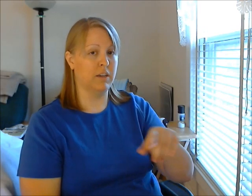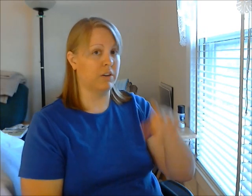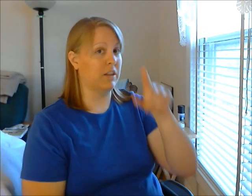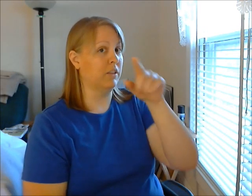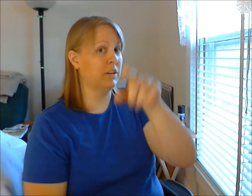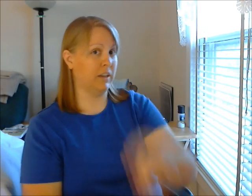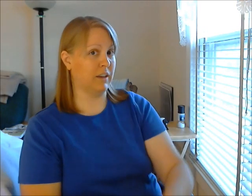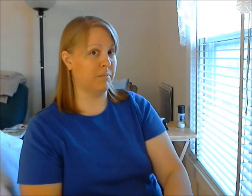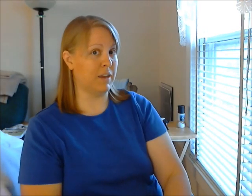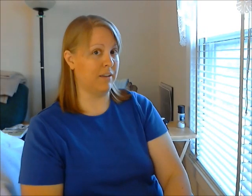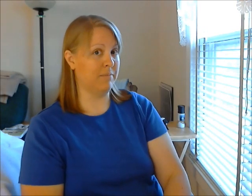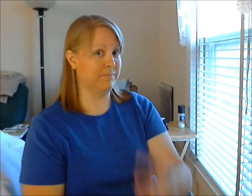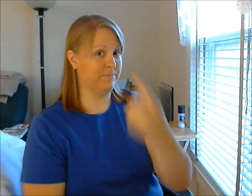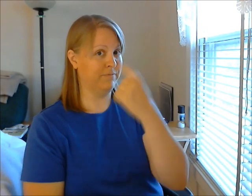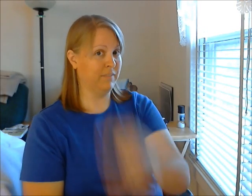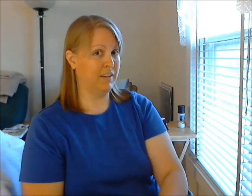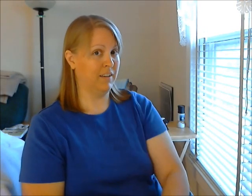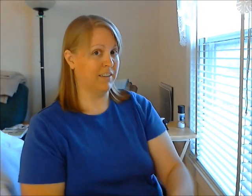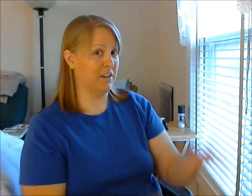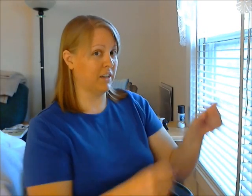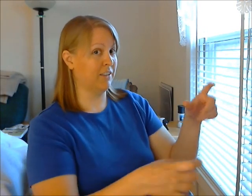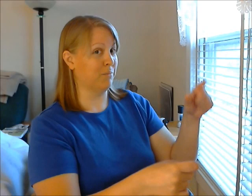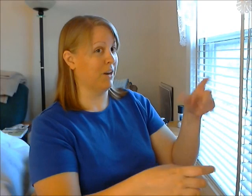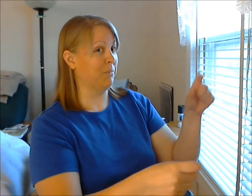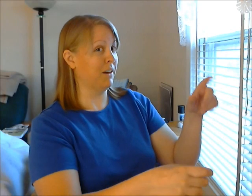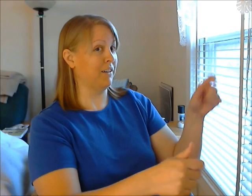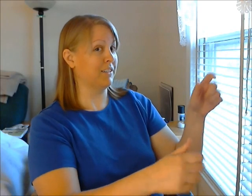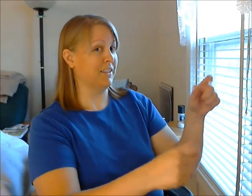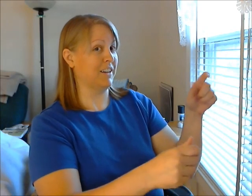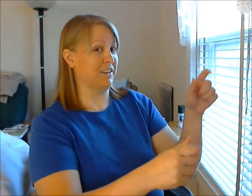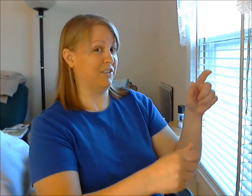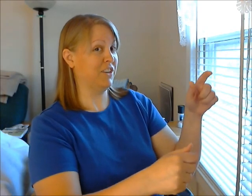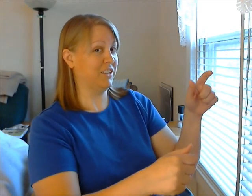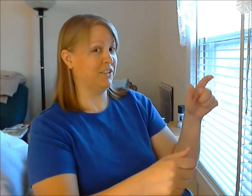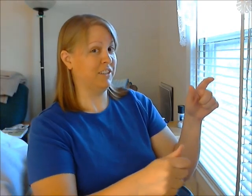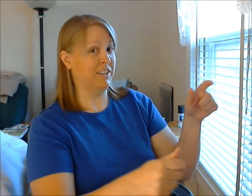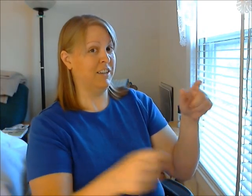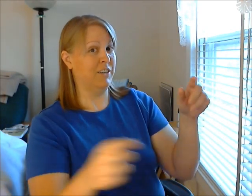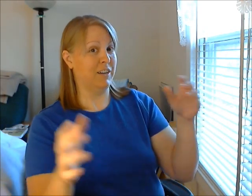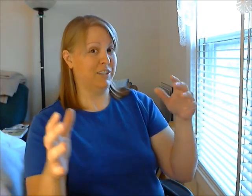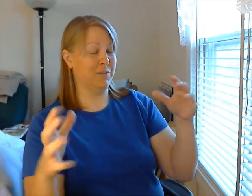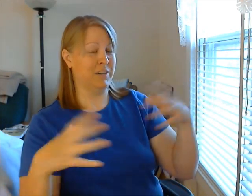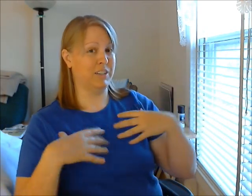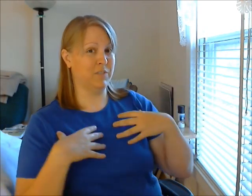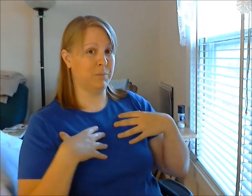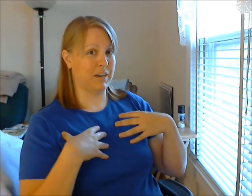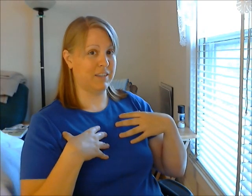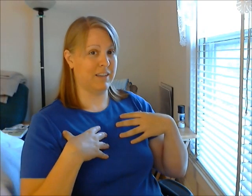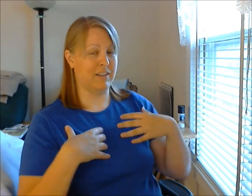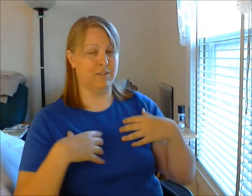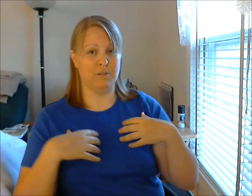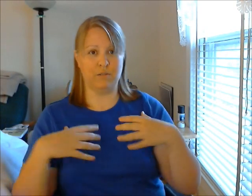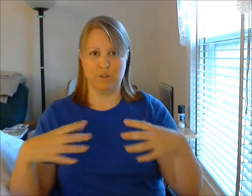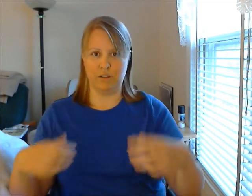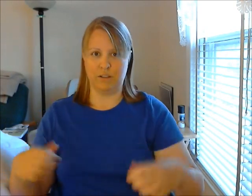not looking at me and talking to the brown bear, because that's kind of strange. You actually want to shift your body slightly. Don't do a full-on